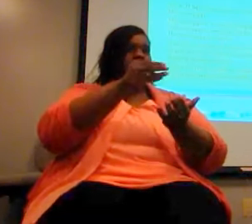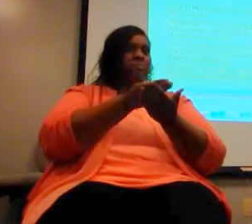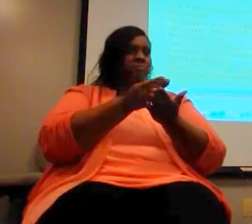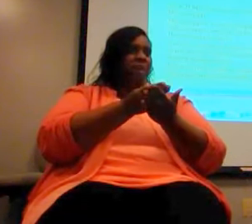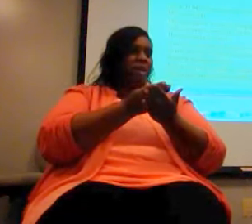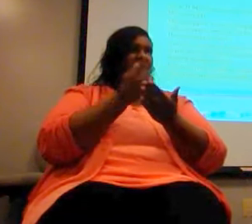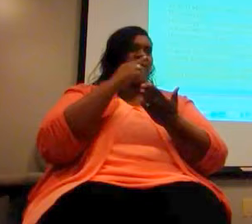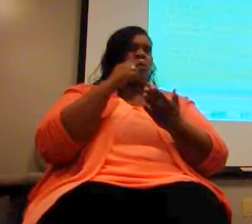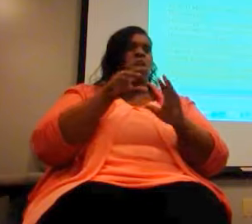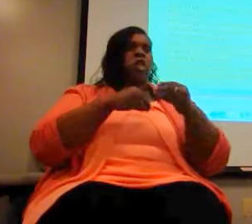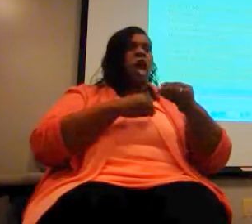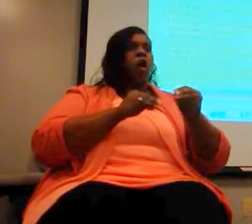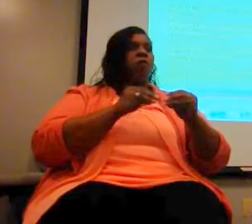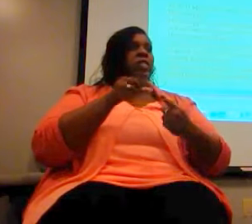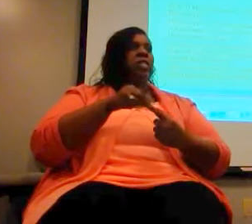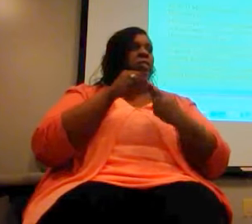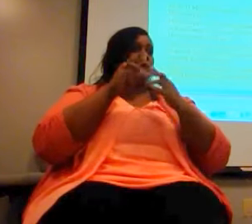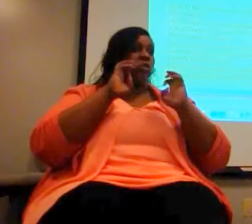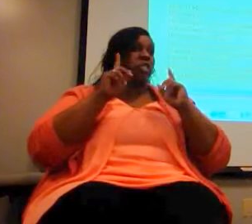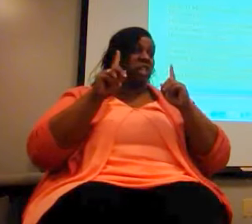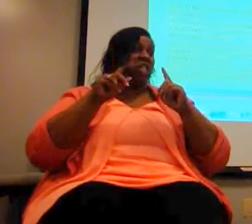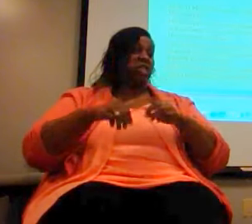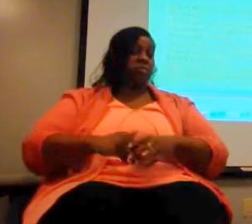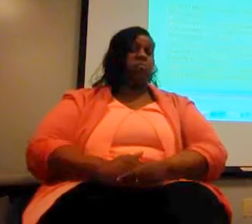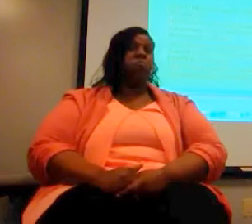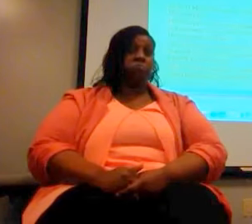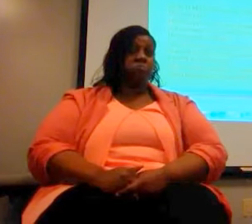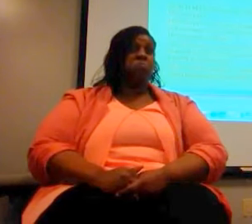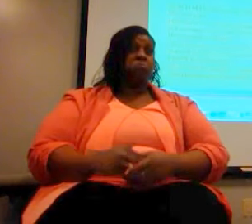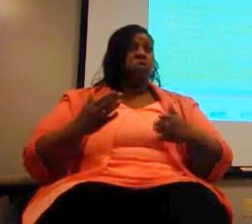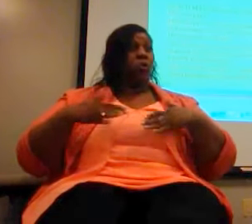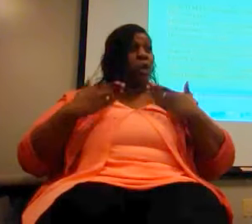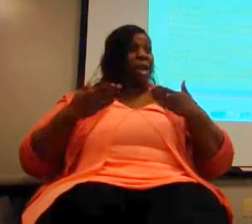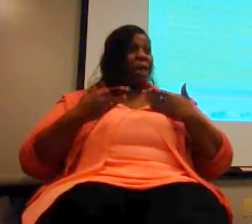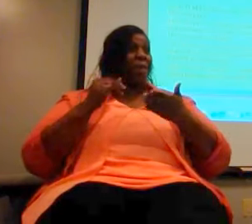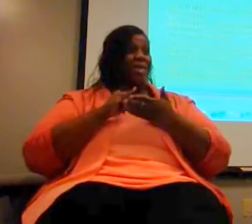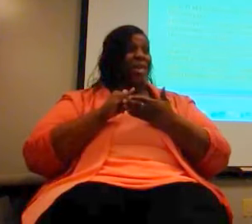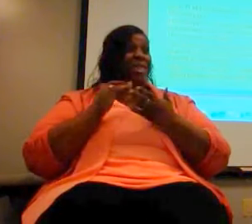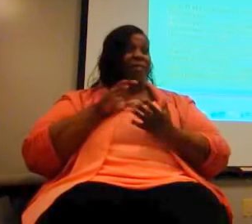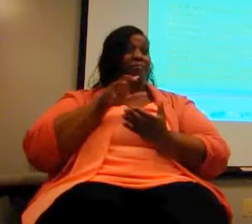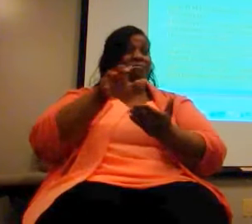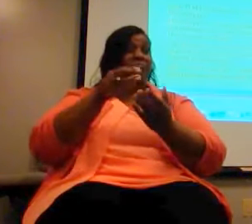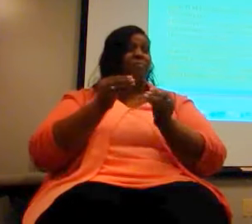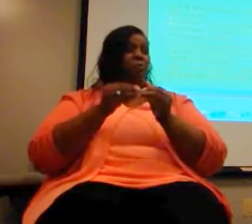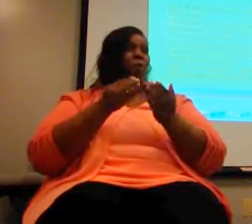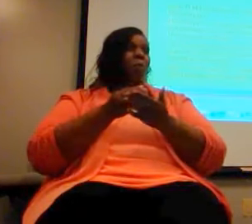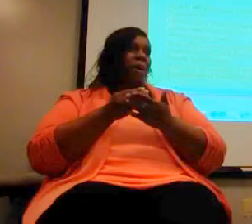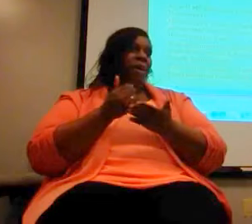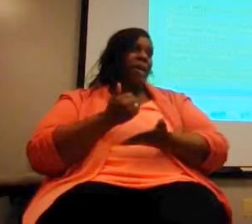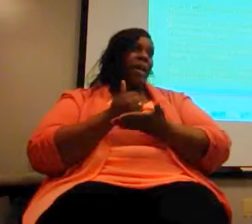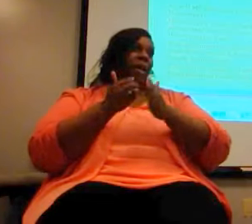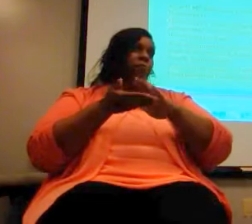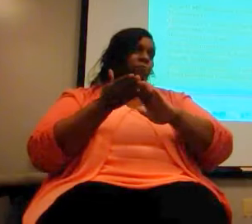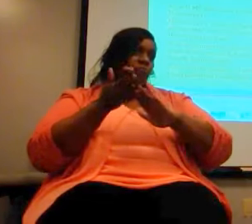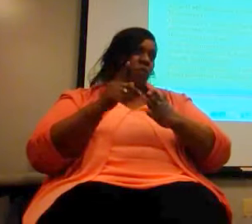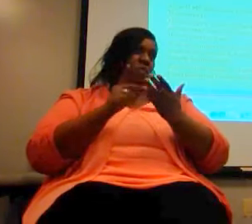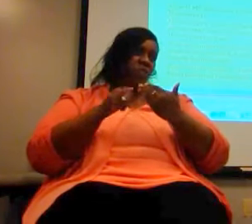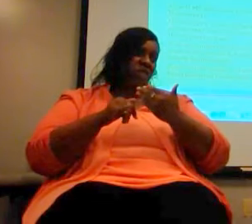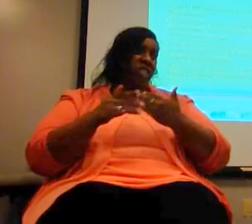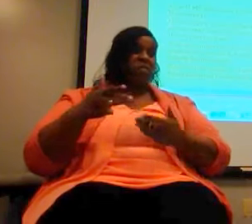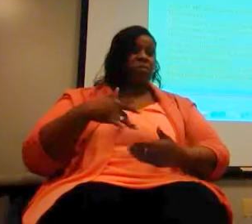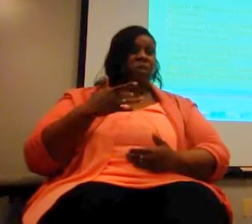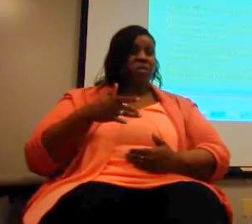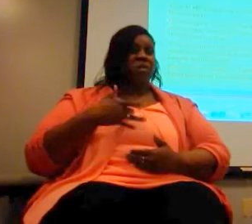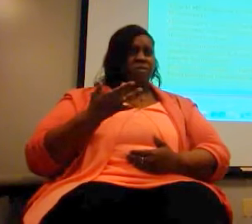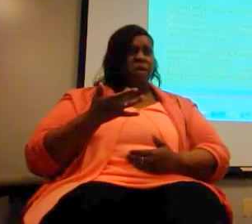Office of Special Education Programs, and we're very happy that we were refunded. We feel like we've made a lot of strides